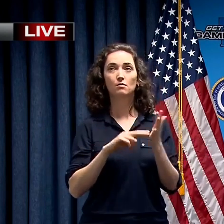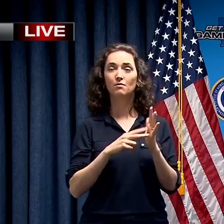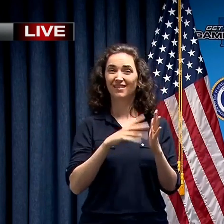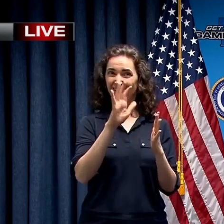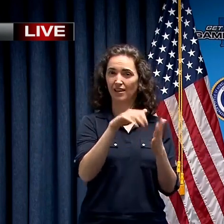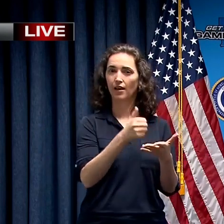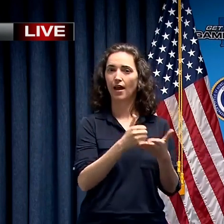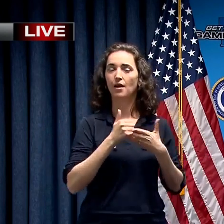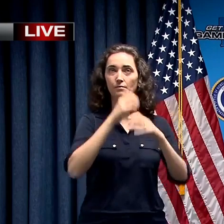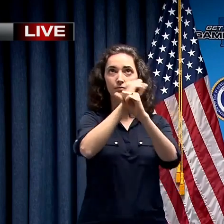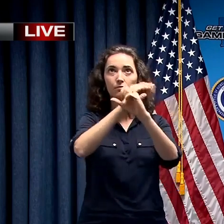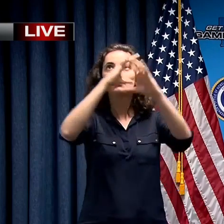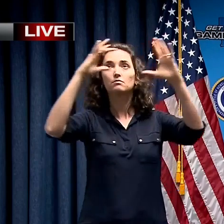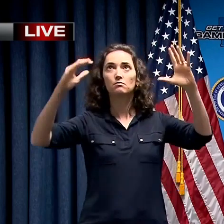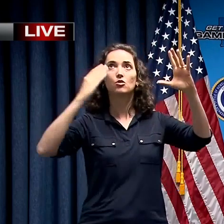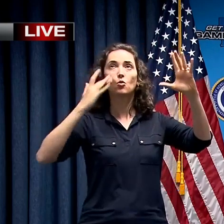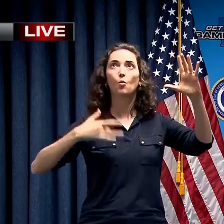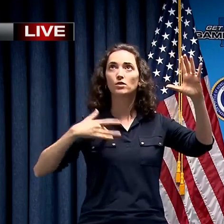future.